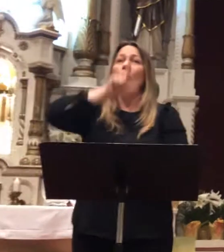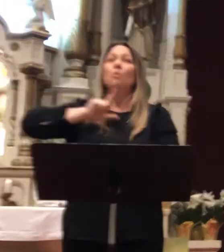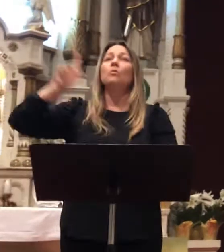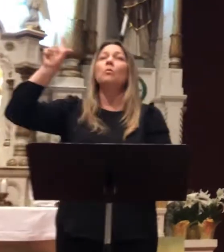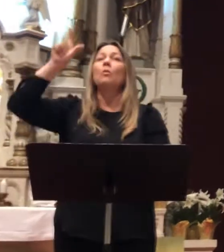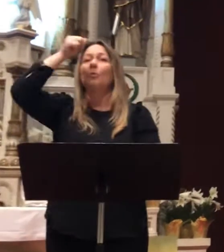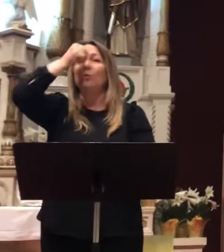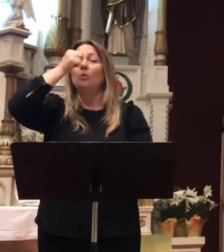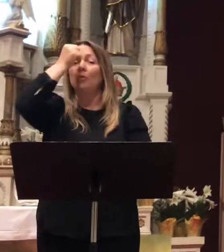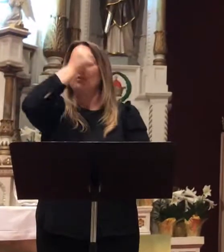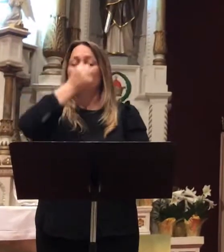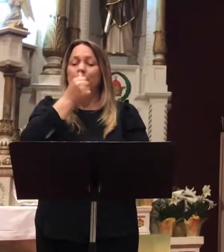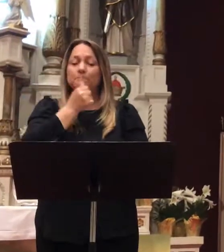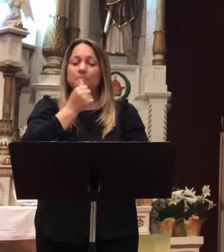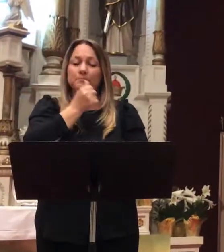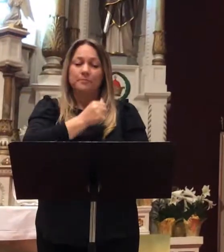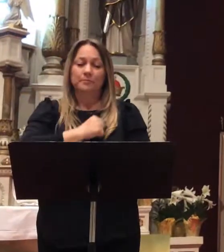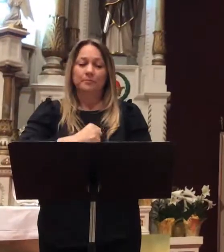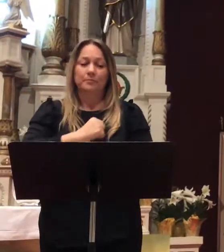Glory to you, O Lord.